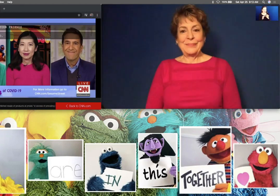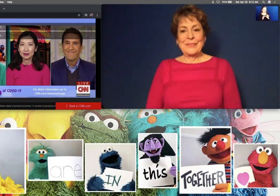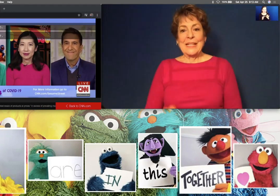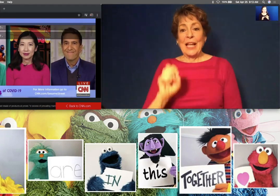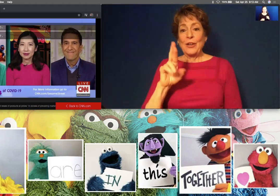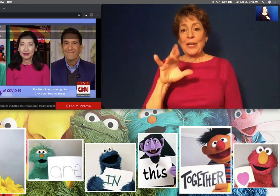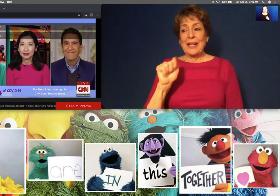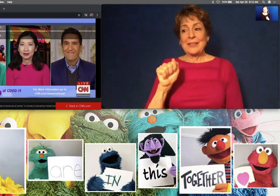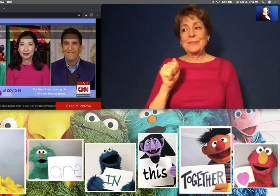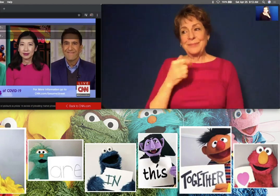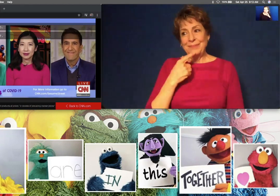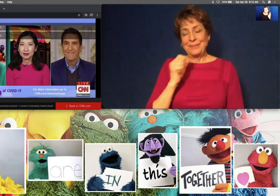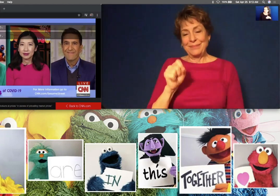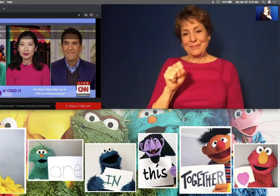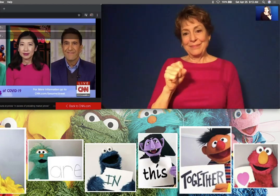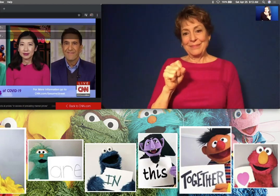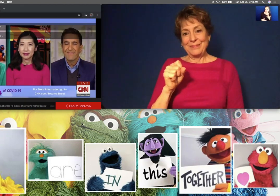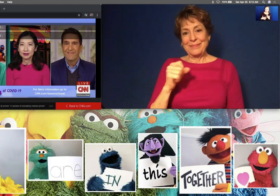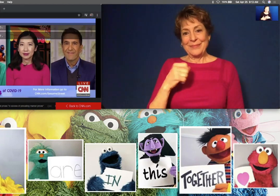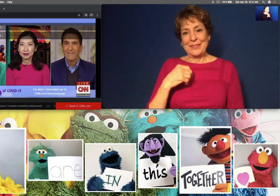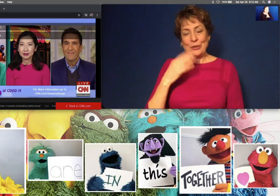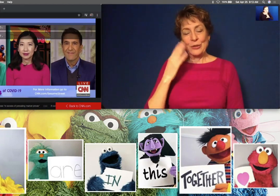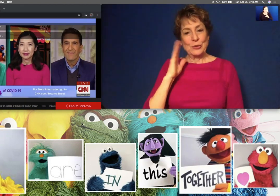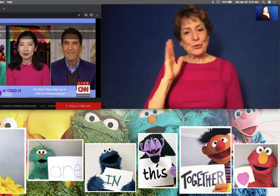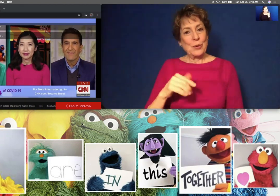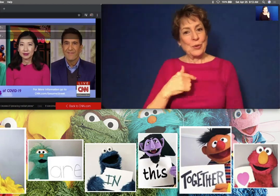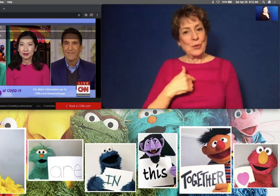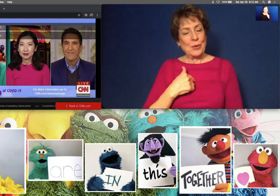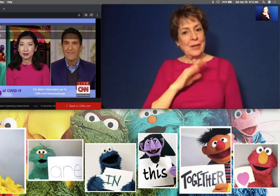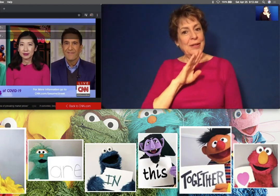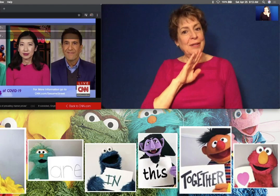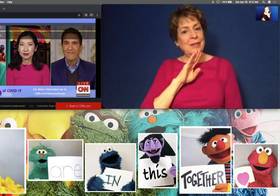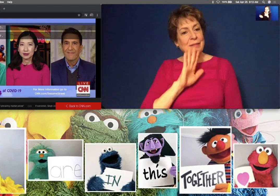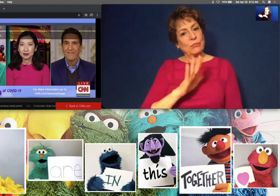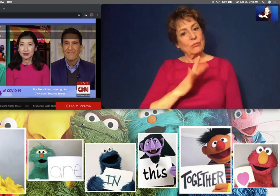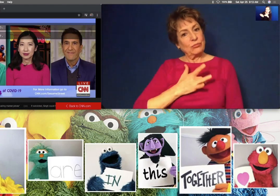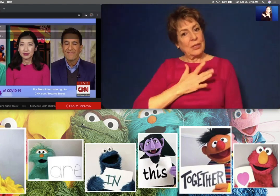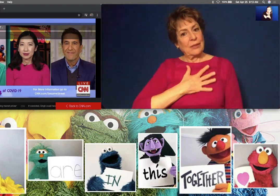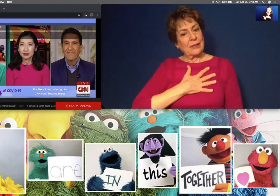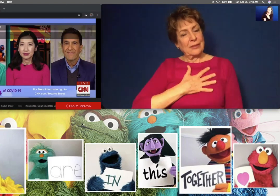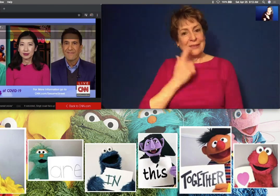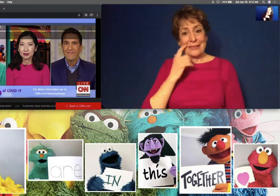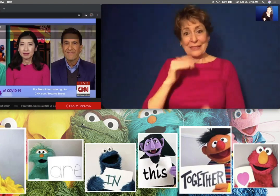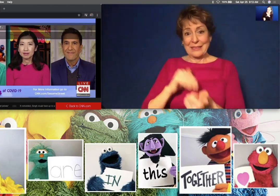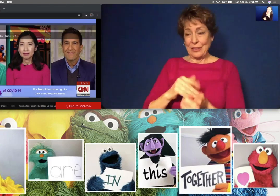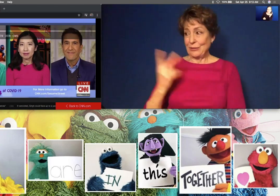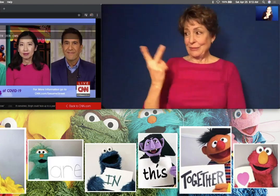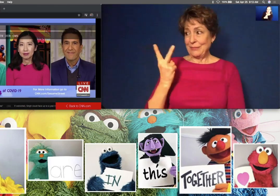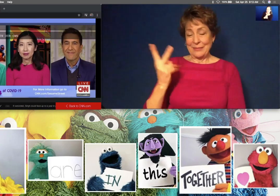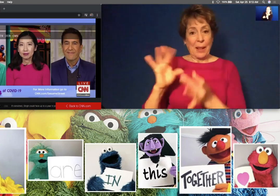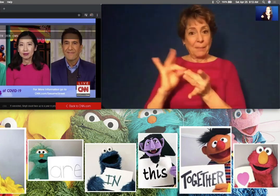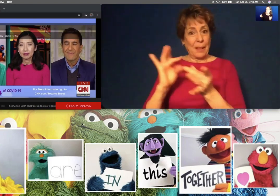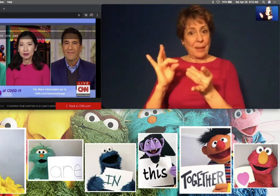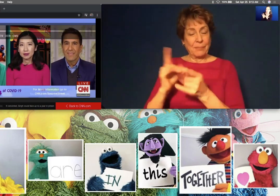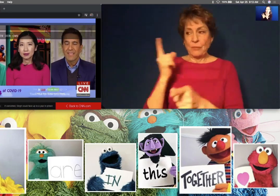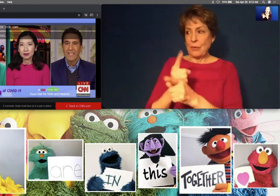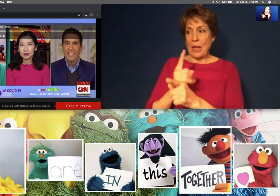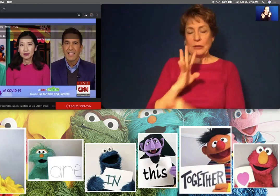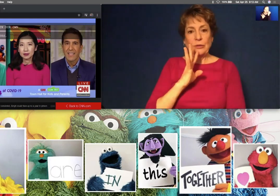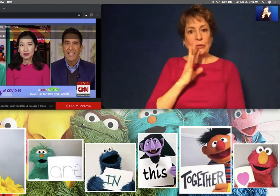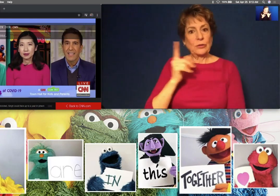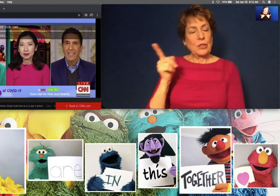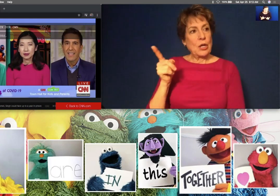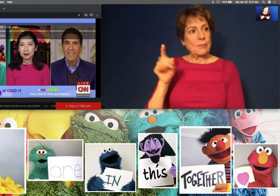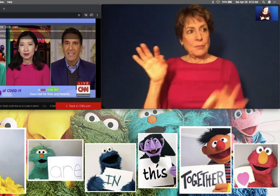with our own kids and our own families and neighbors as well. But as you all point out, it's so important because the healthier we keep ourselves now,